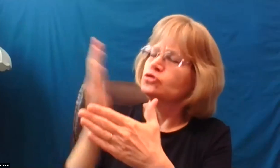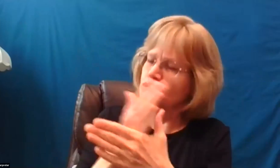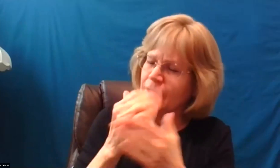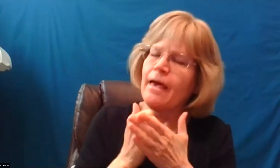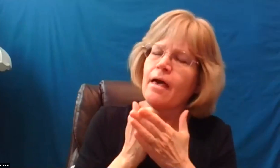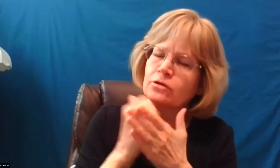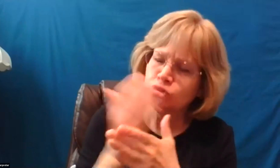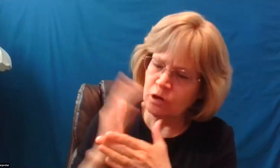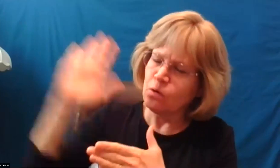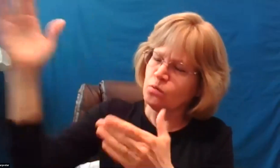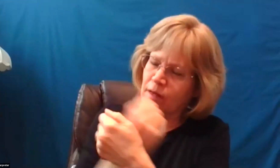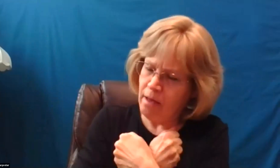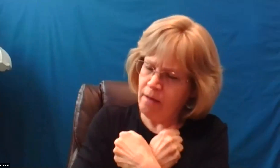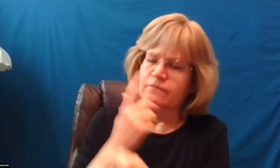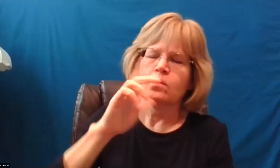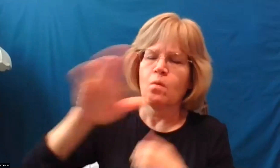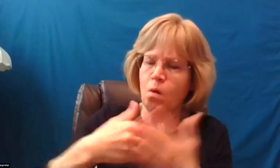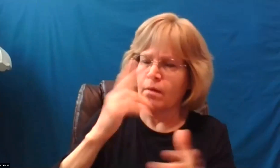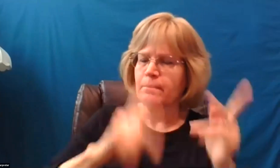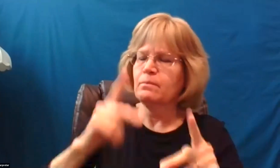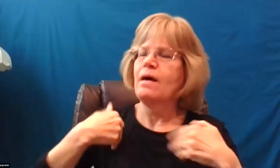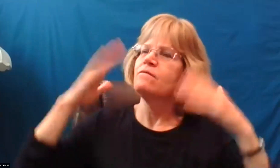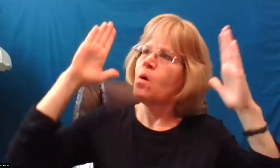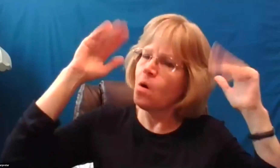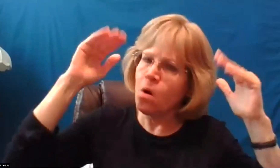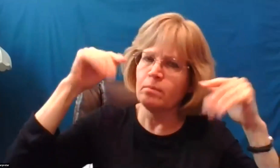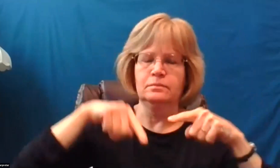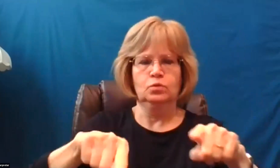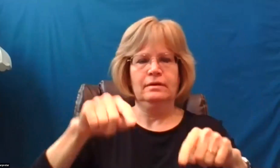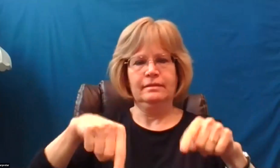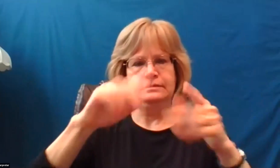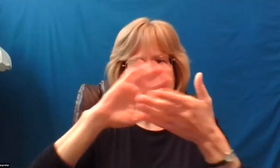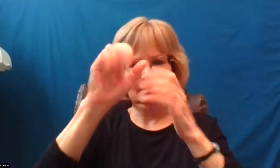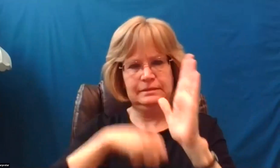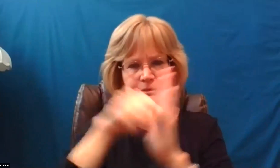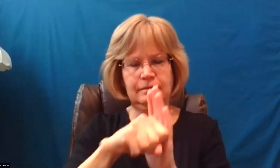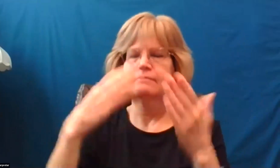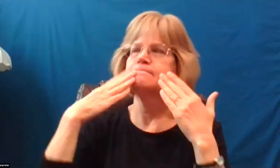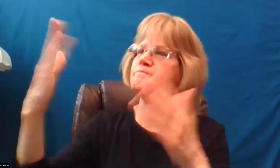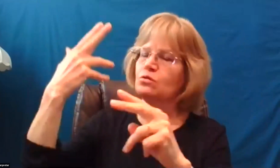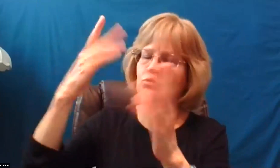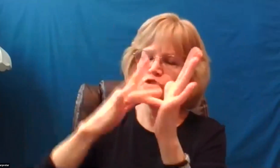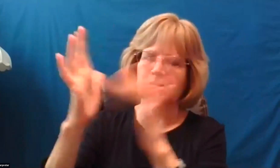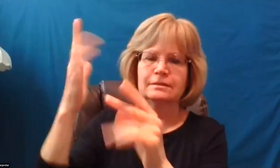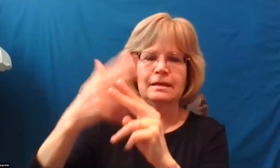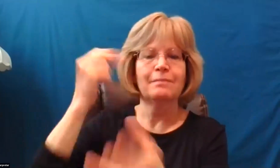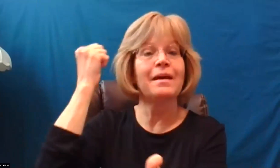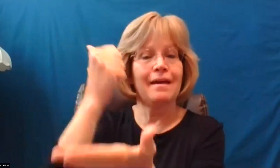they might have hope in this season of quiet. We thank you in the name of Jesus. Amen.